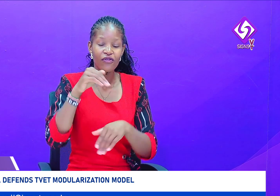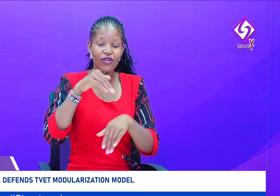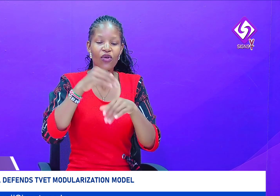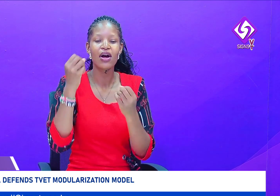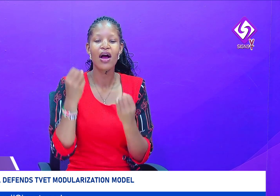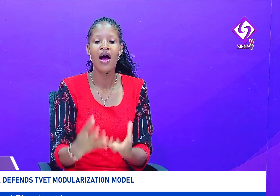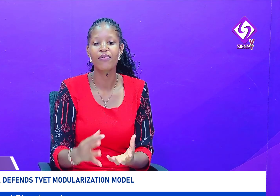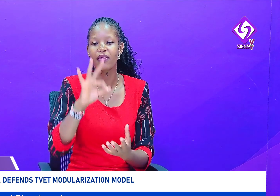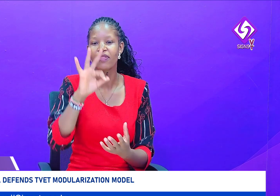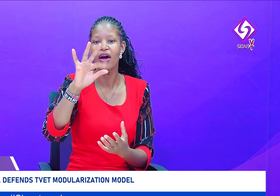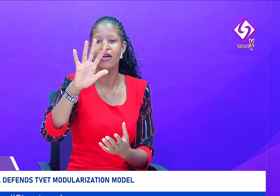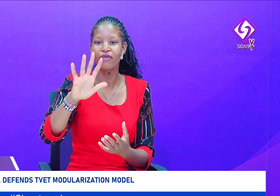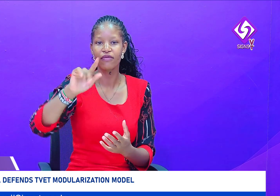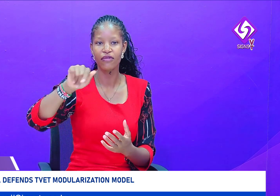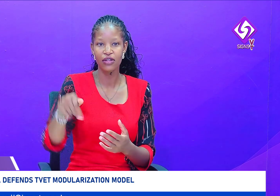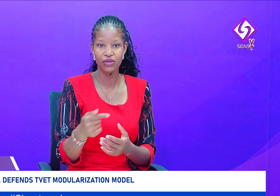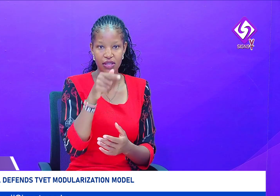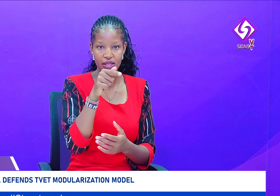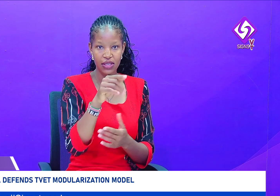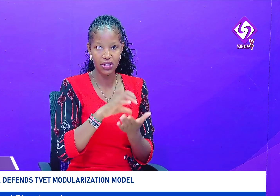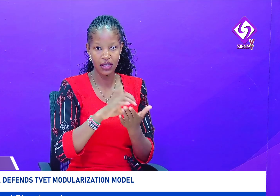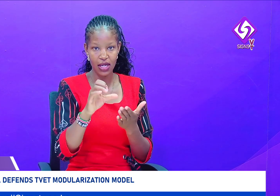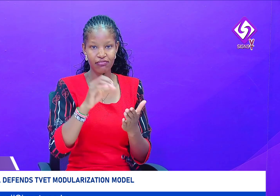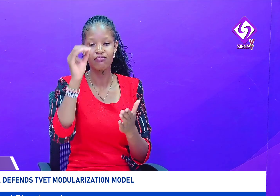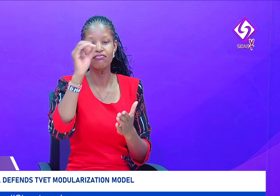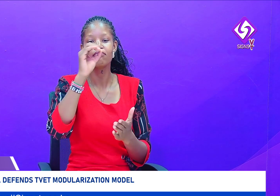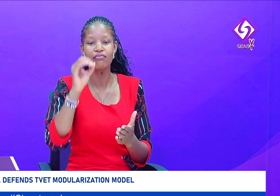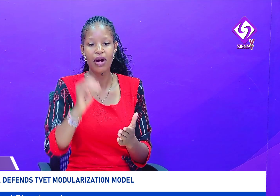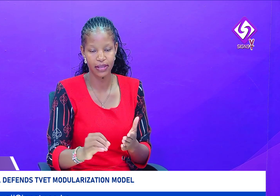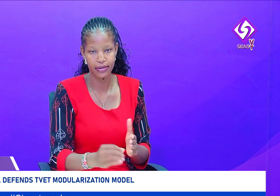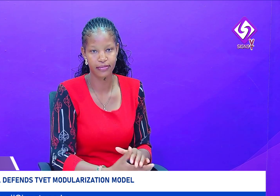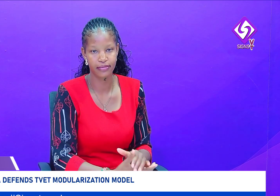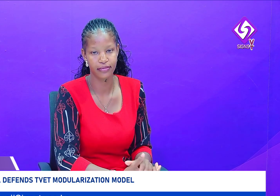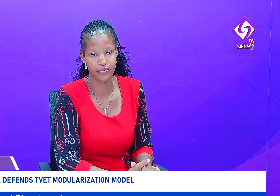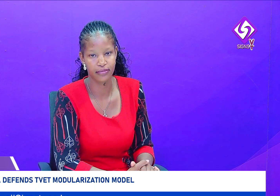fees at 35,000 shilling per module.